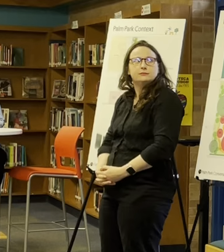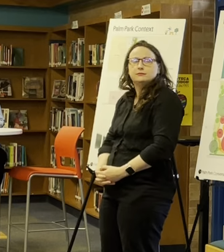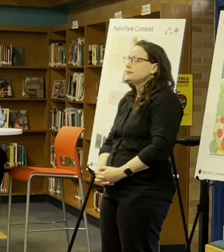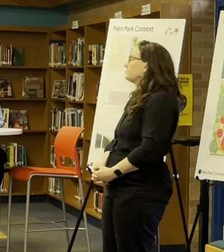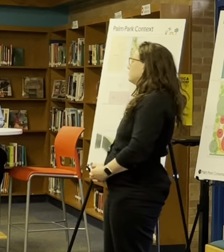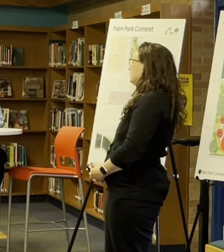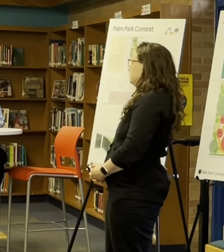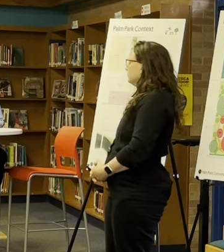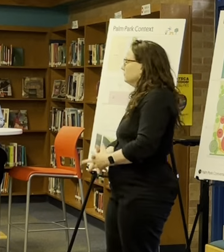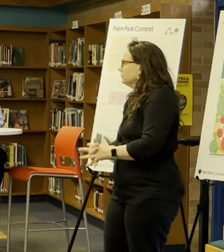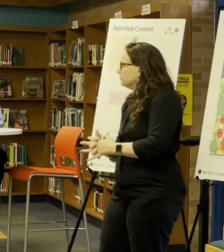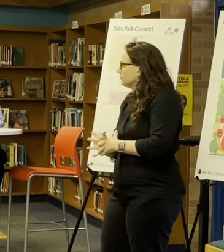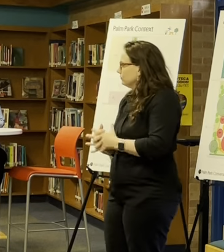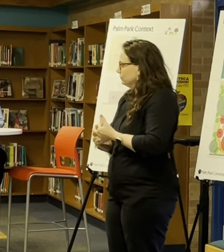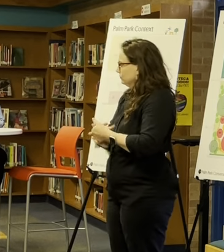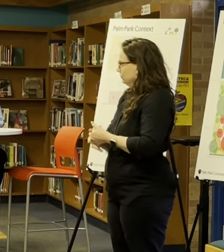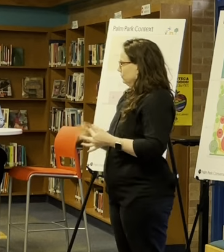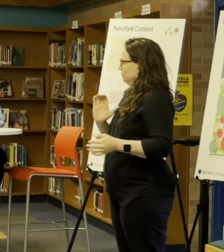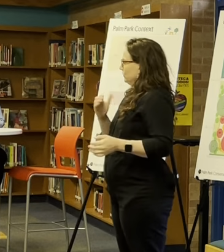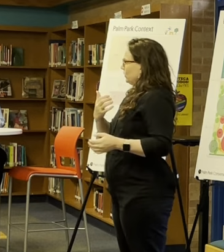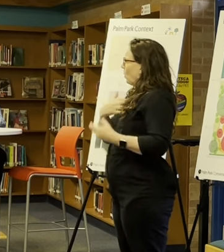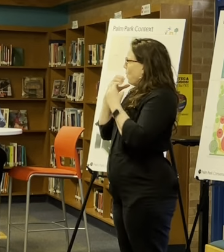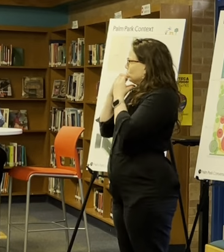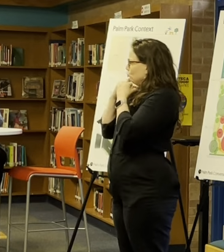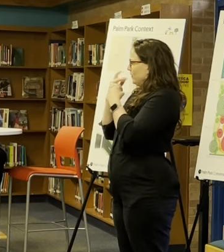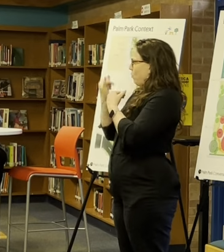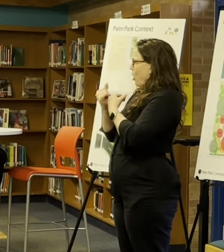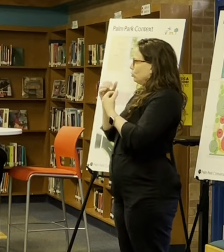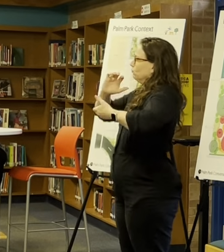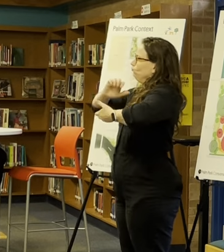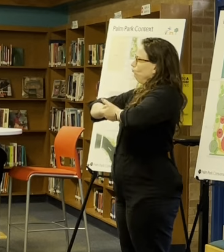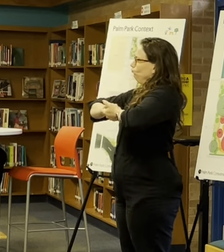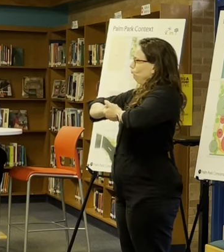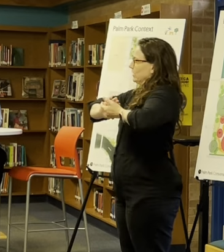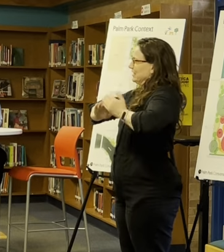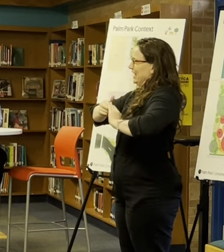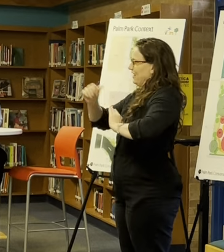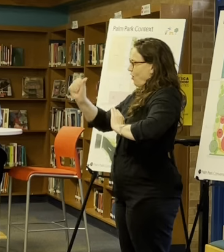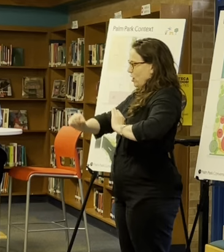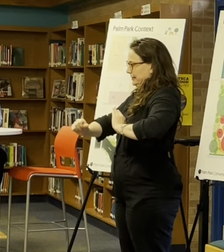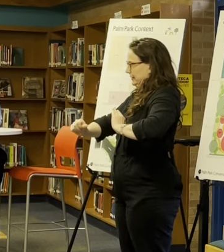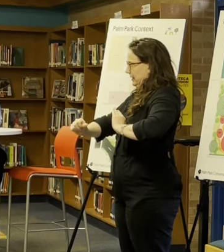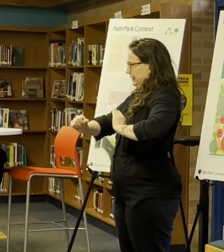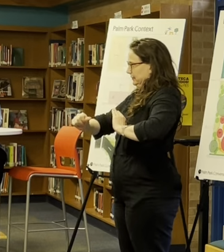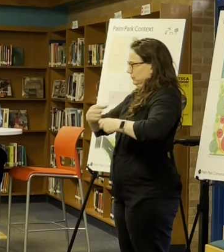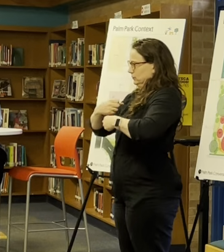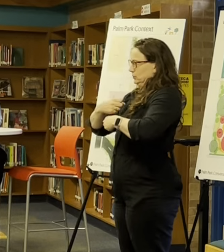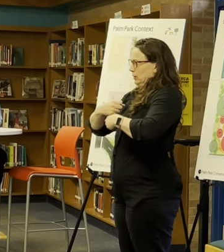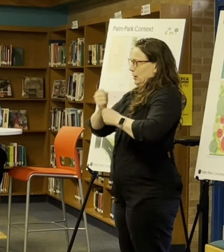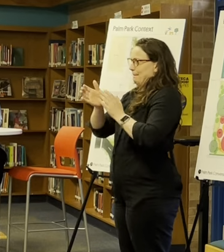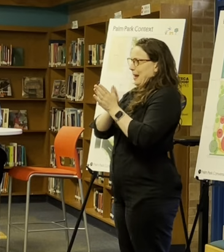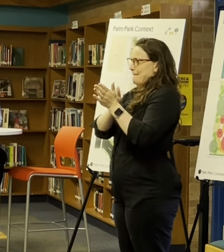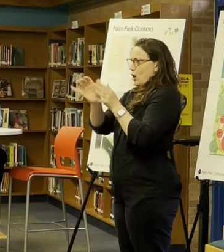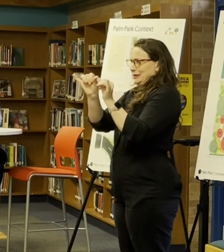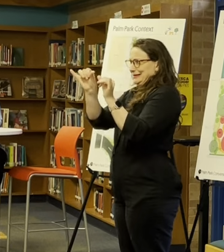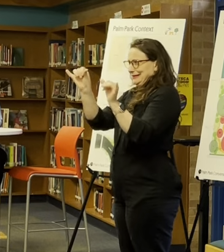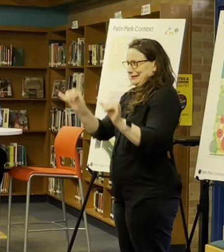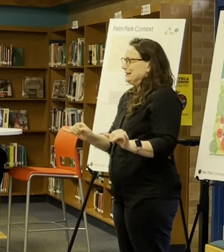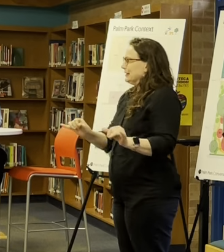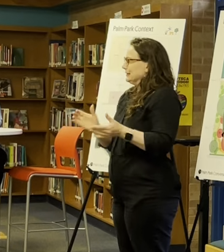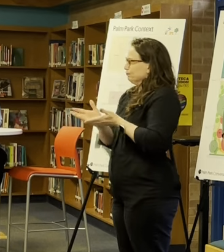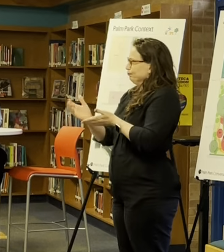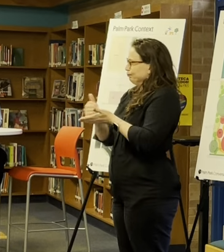So the Waterloo Greenway Conservancy is working with the City of Austin to create a park system through downtown Austin.